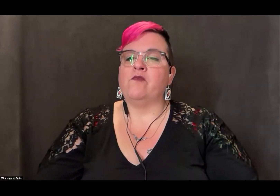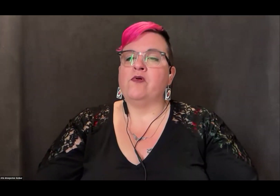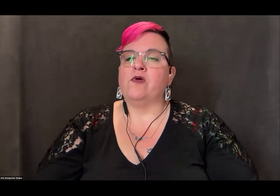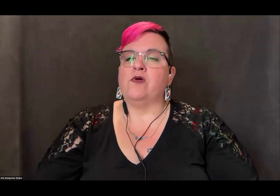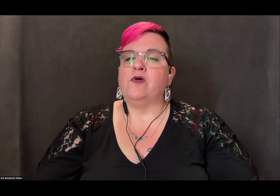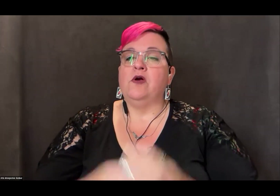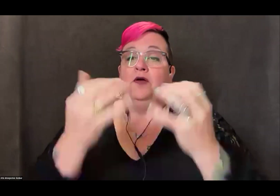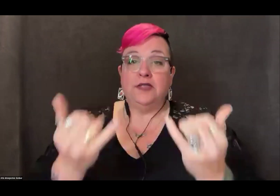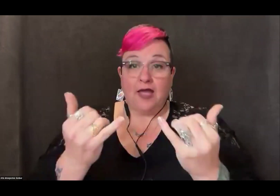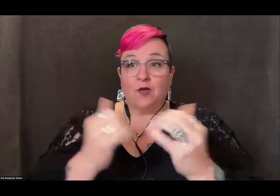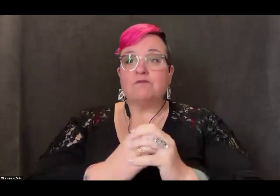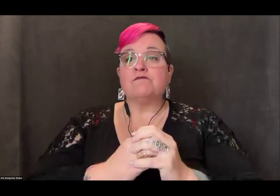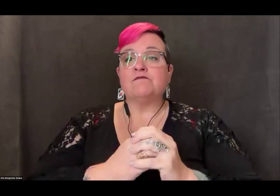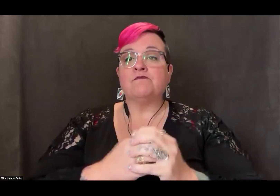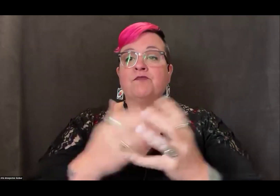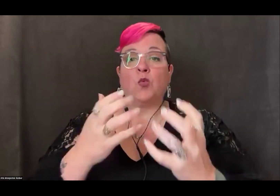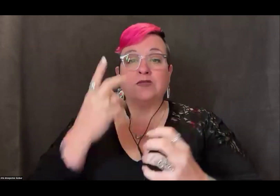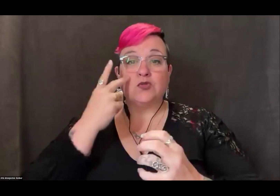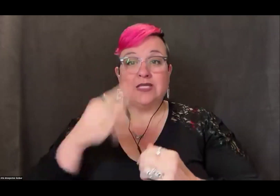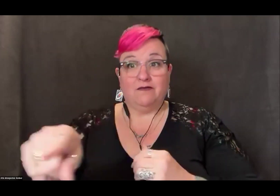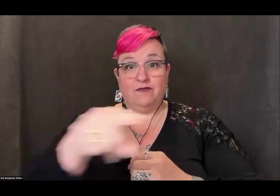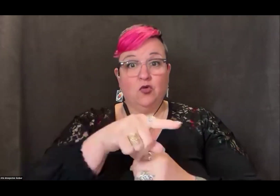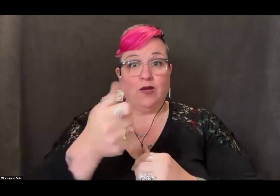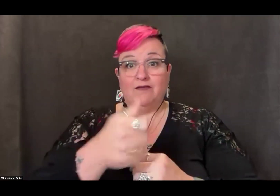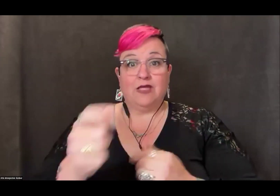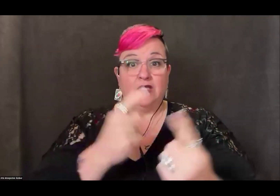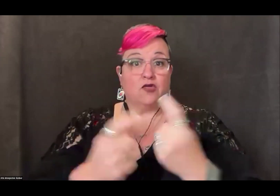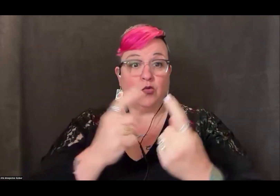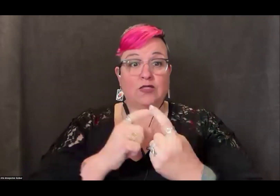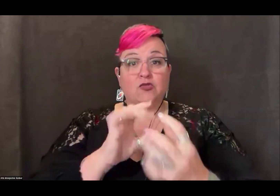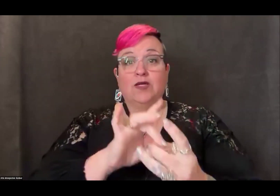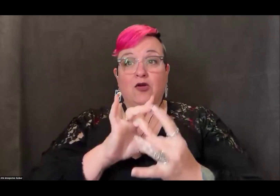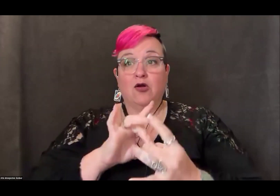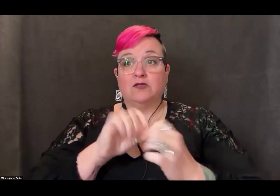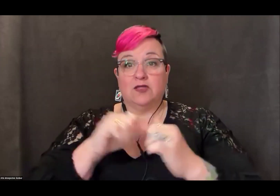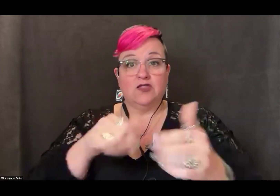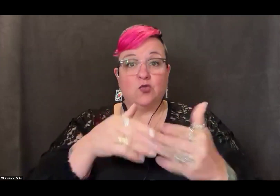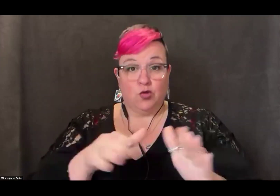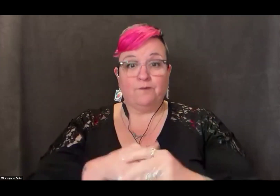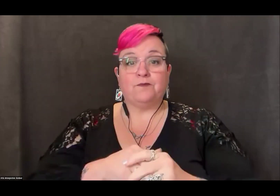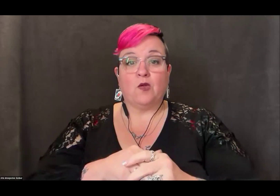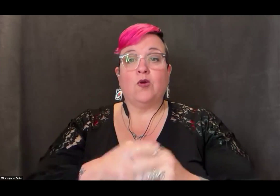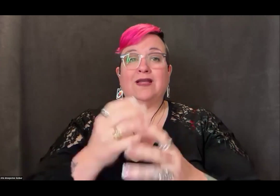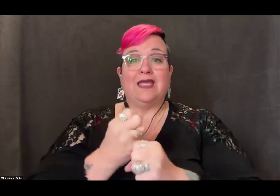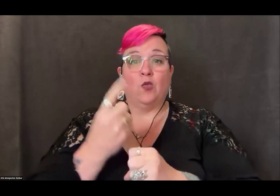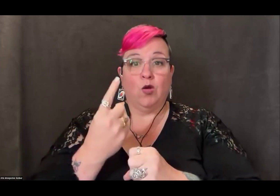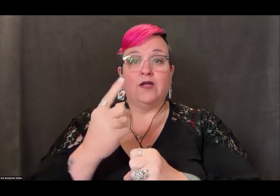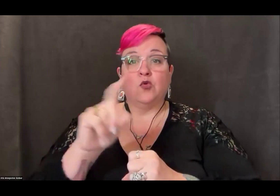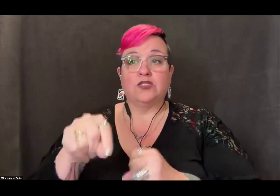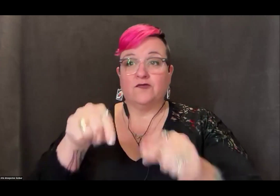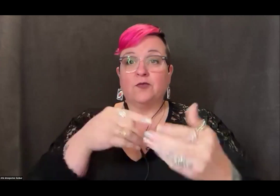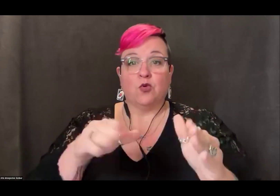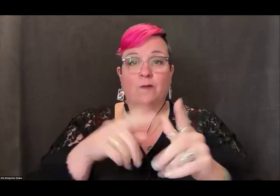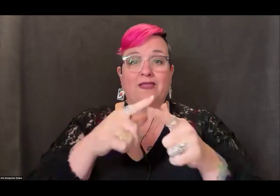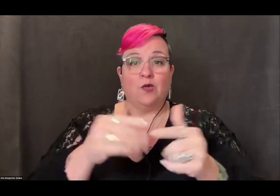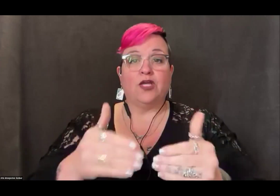So at this point, we'd like to see if anyone has any questions in the room. So we're going to take one question from the room, and